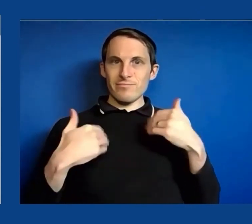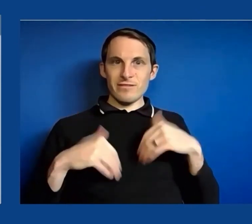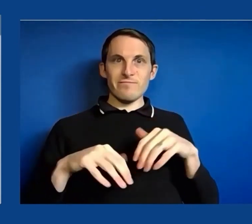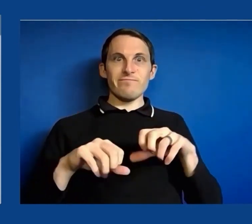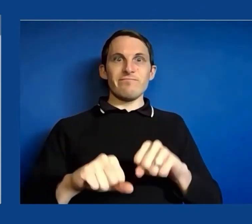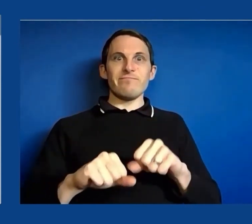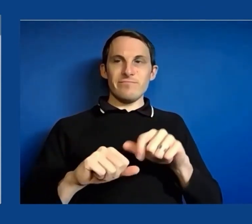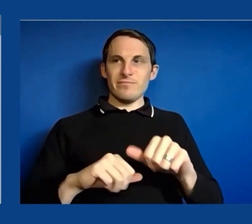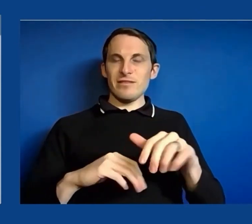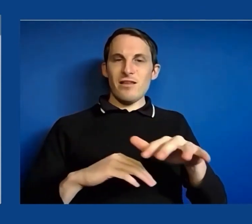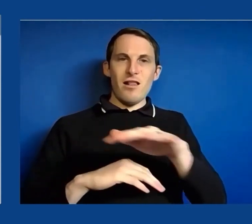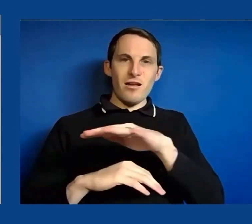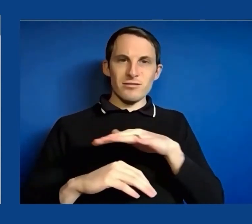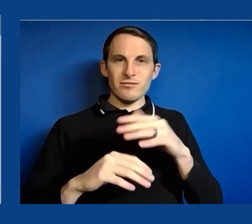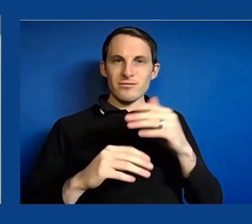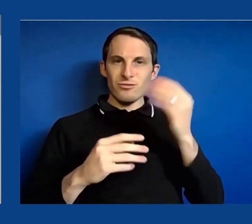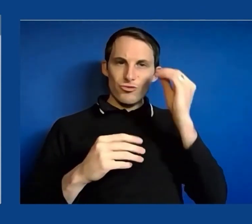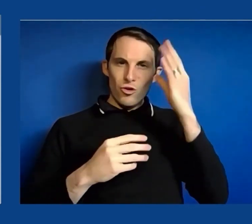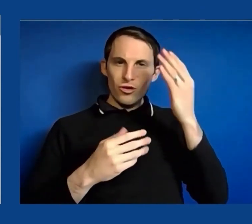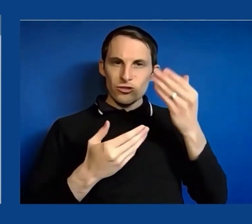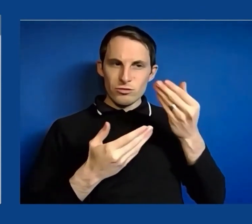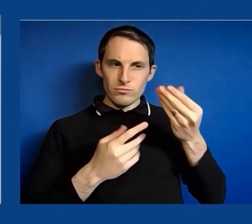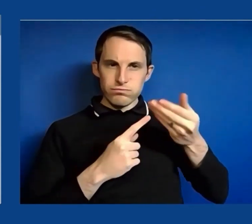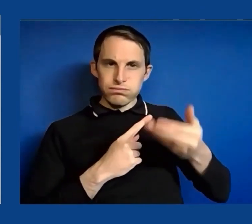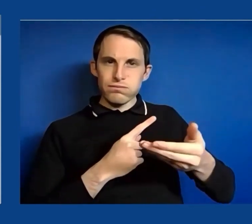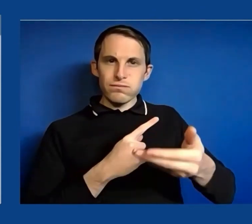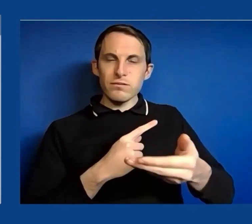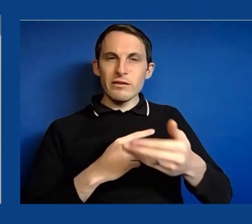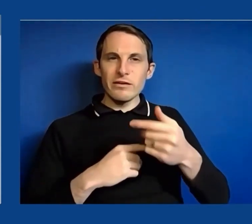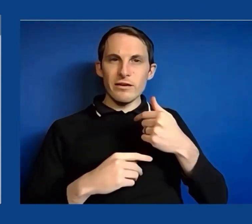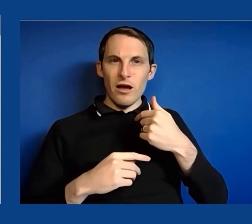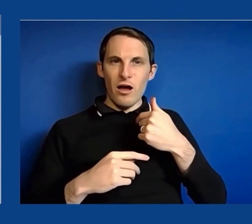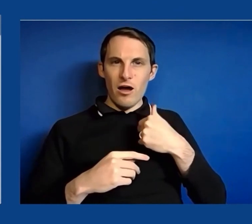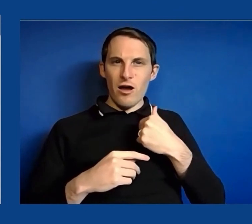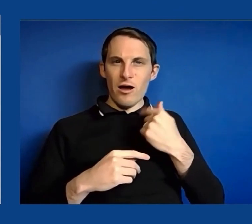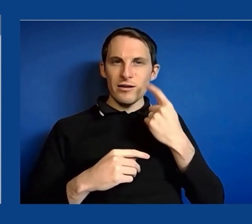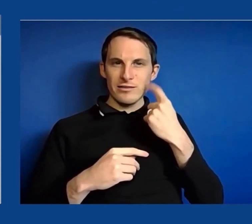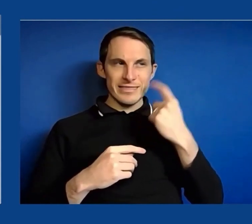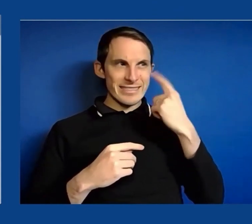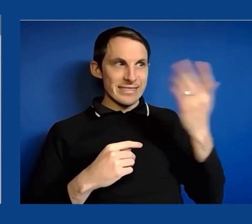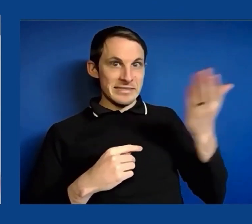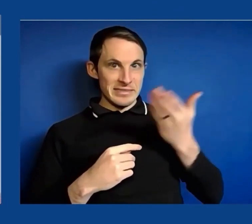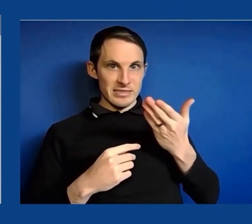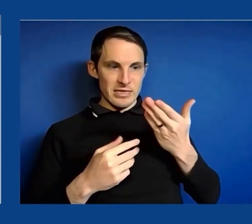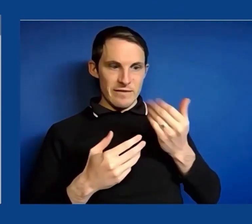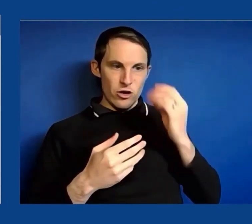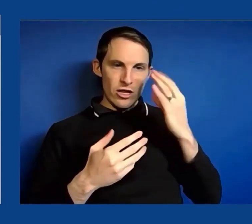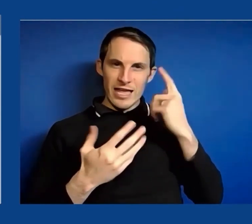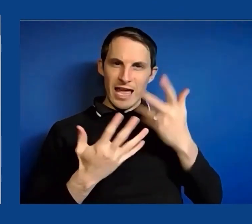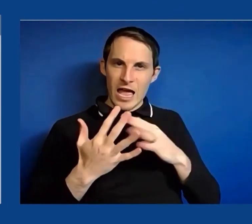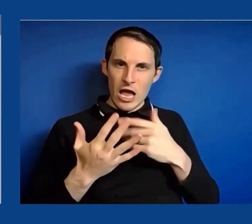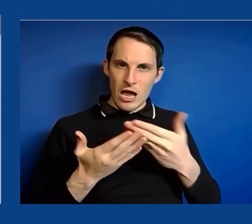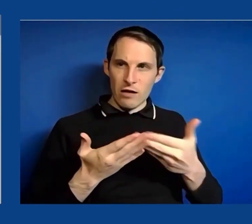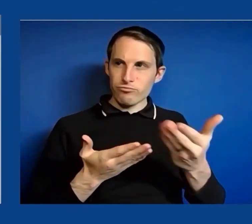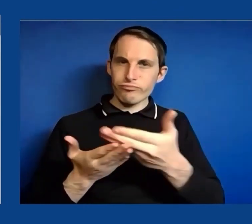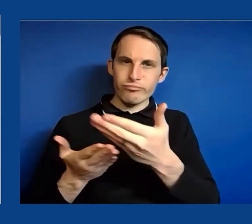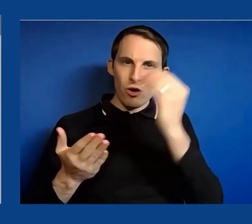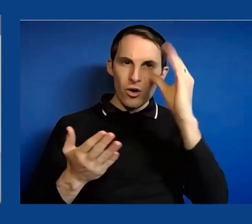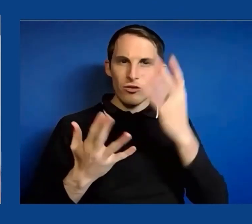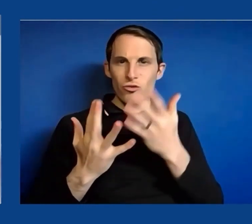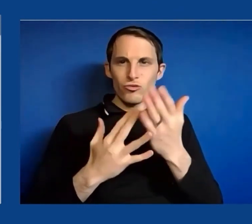their transmitting of knowledges. So I was looking at different ways I could transmit that knowledge through storytelling, through